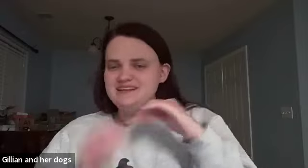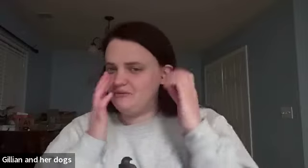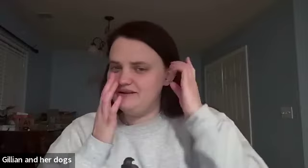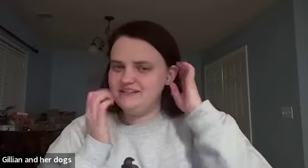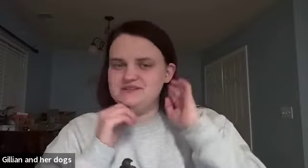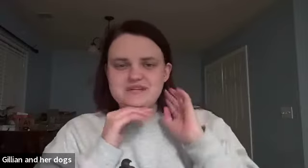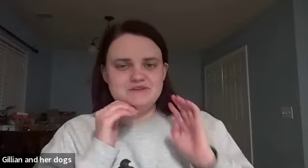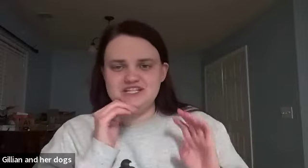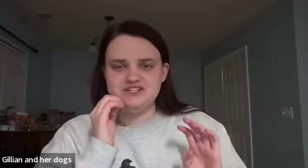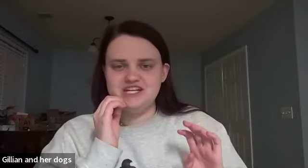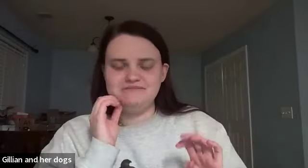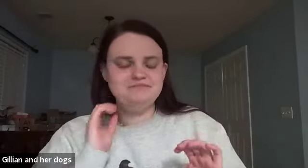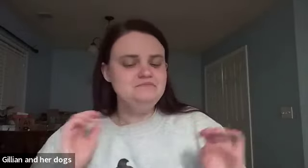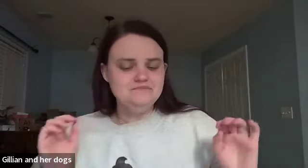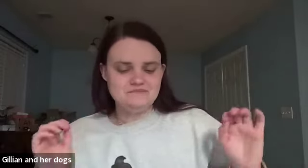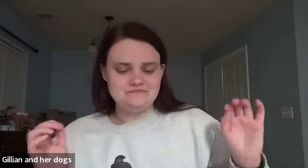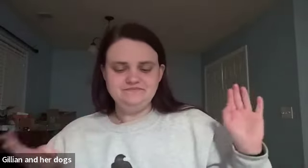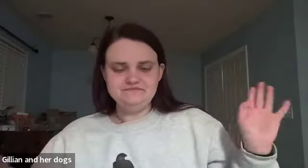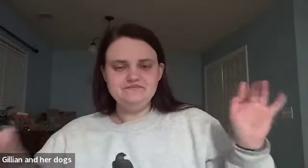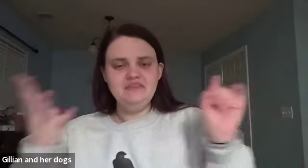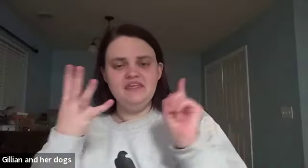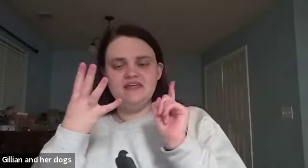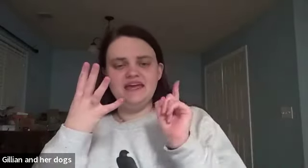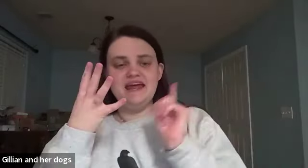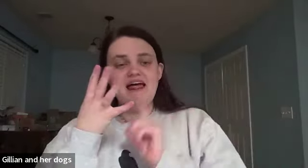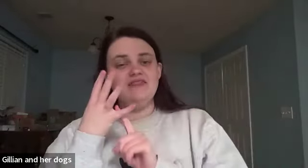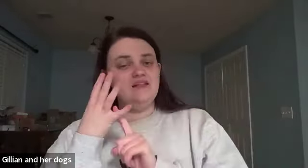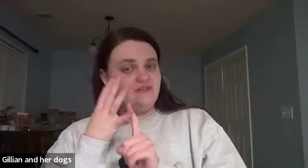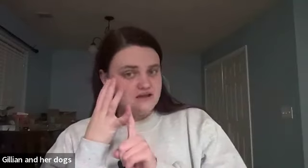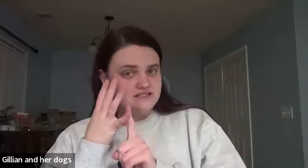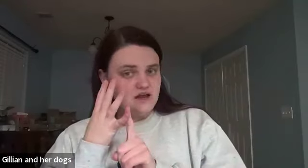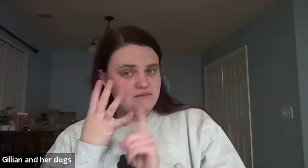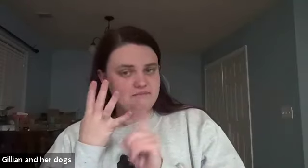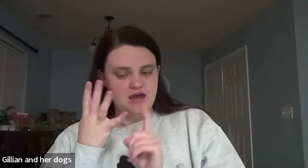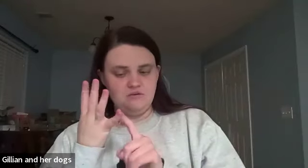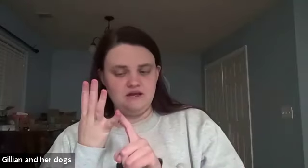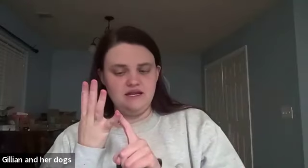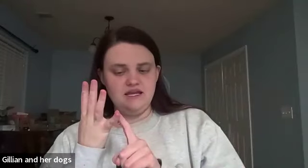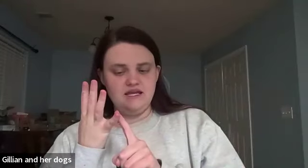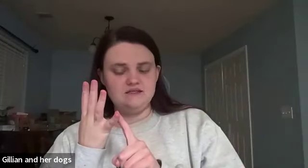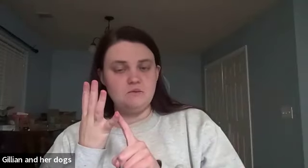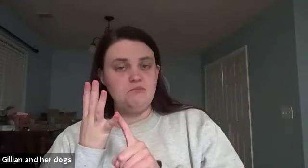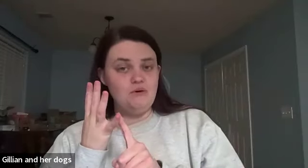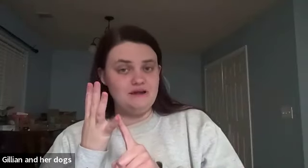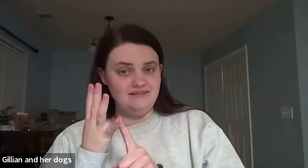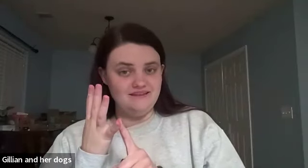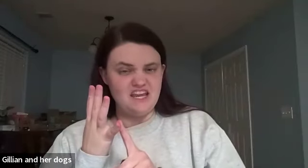up. Ooh, that one can really do some damage to your chin. And then The last mad one is boiling, like